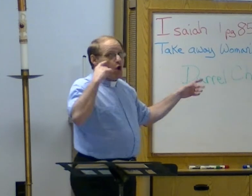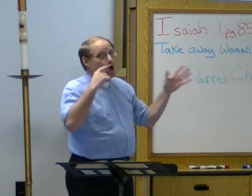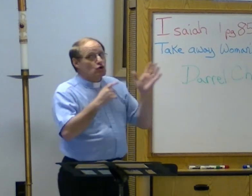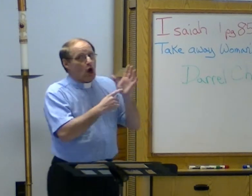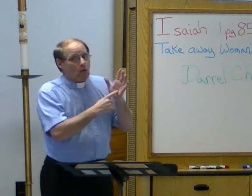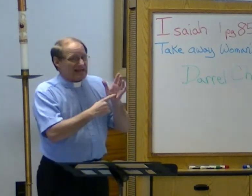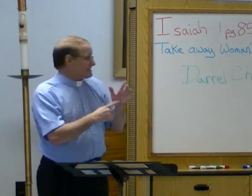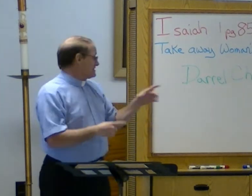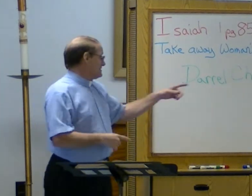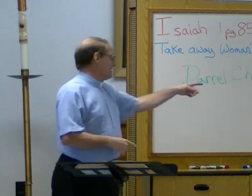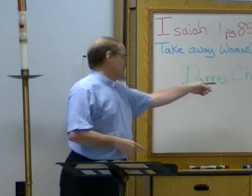Notice,